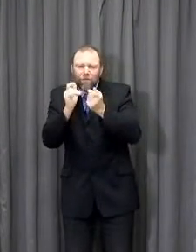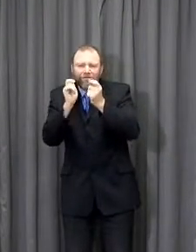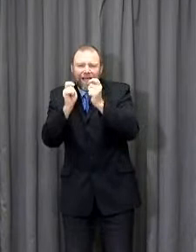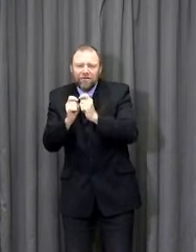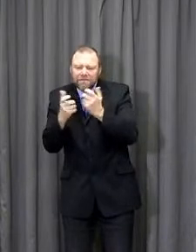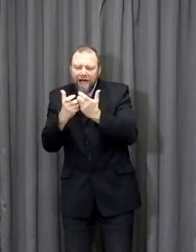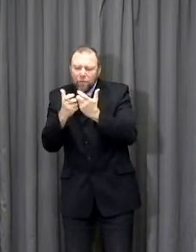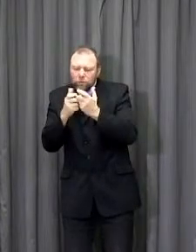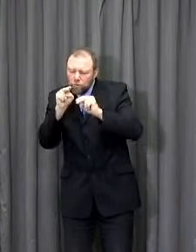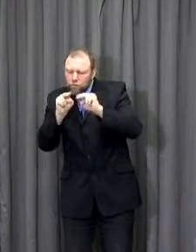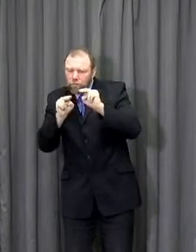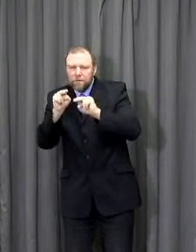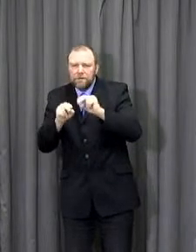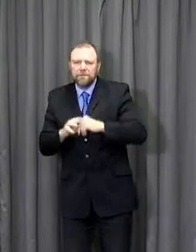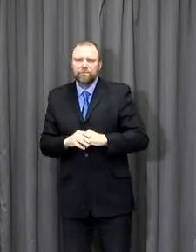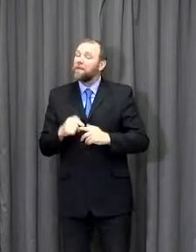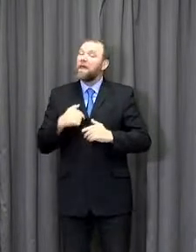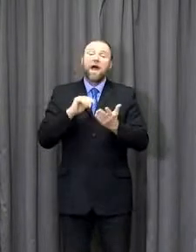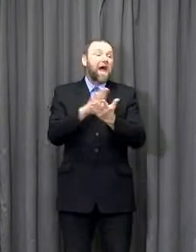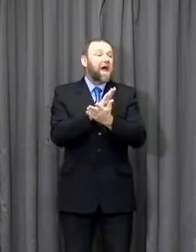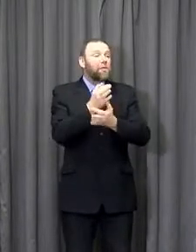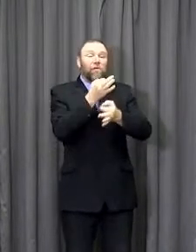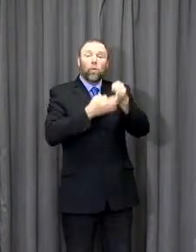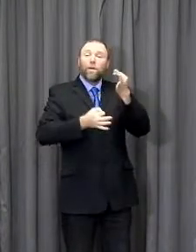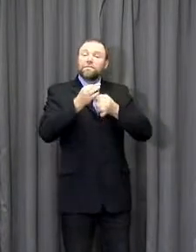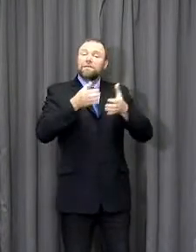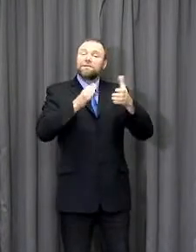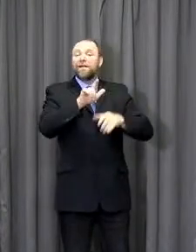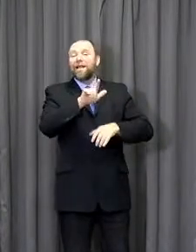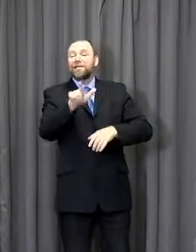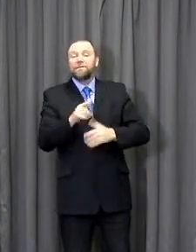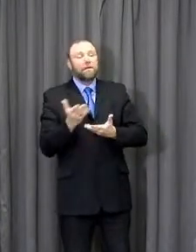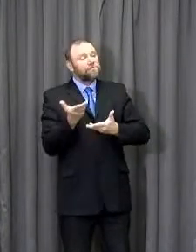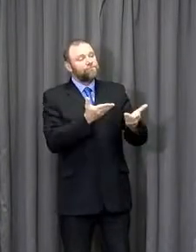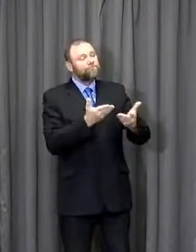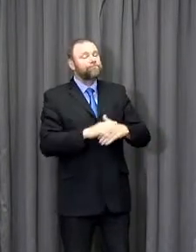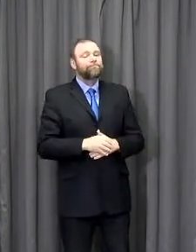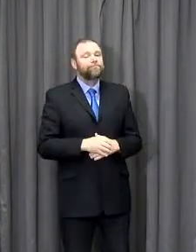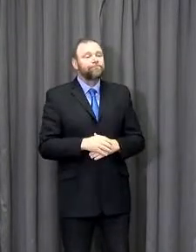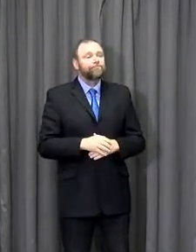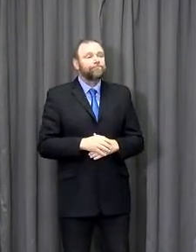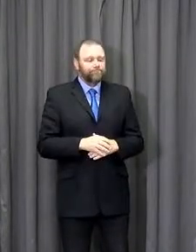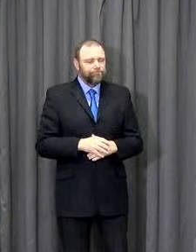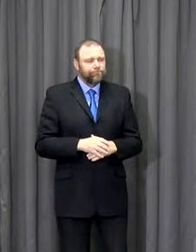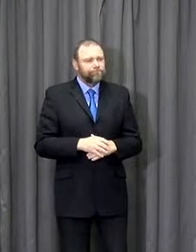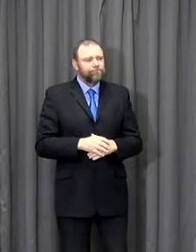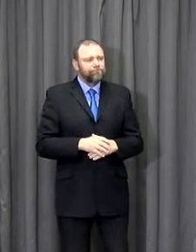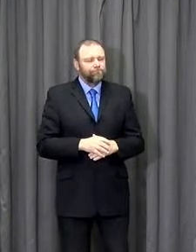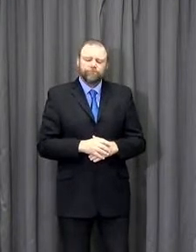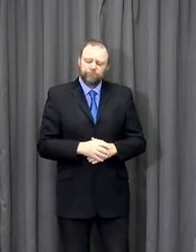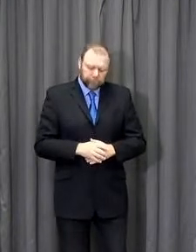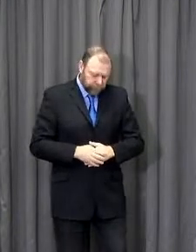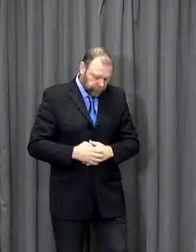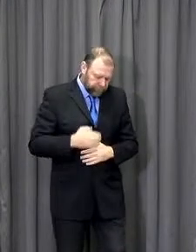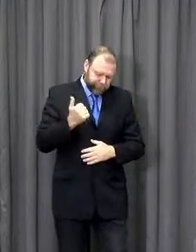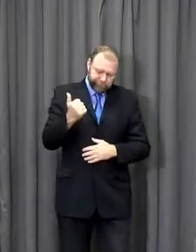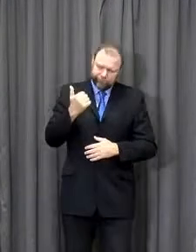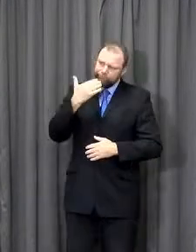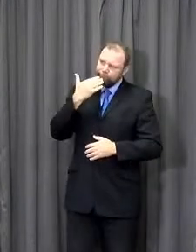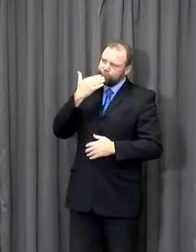hand back to Frank now, but I'm happy to take questions about the science behind the pandemic. Frank. Yeah, thanks very much, Rob. Just wanted to finish